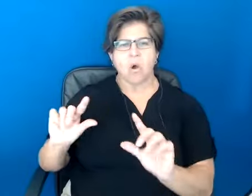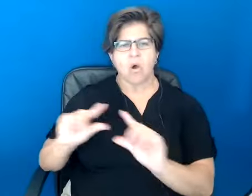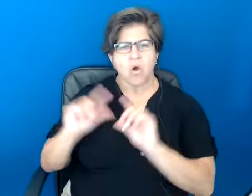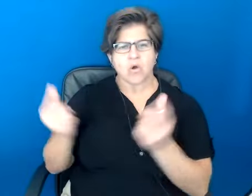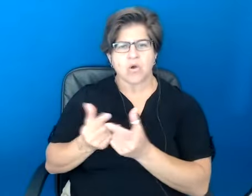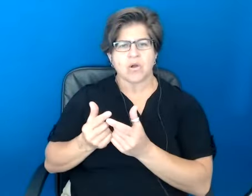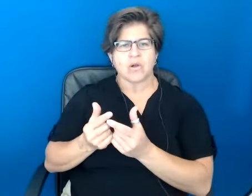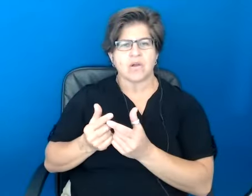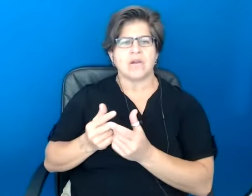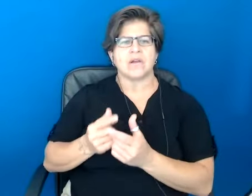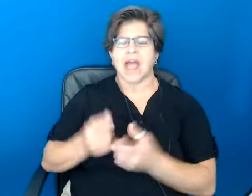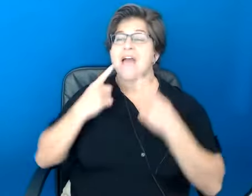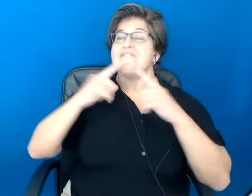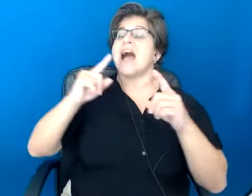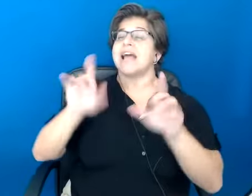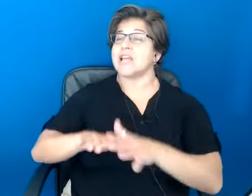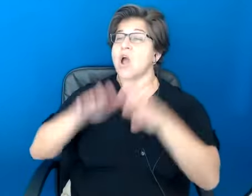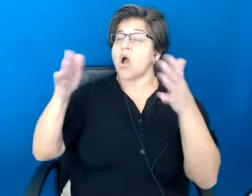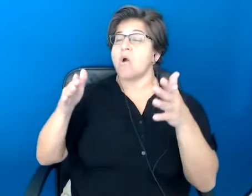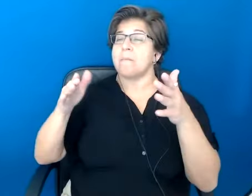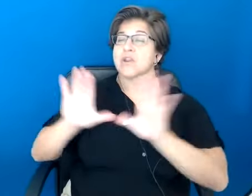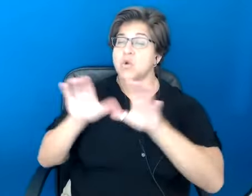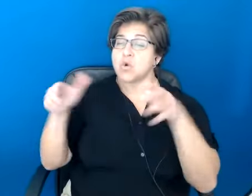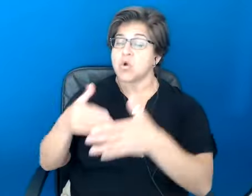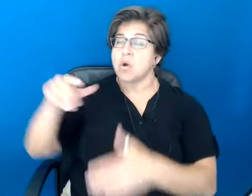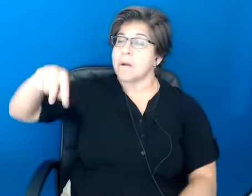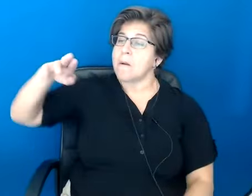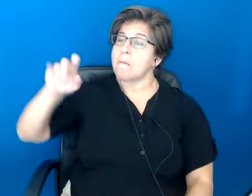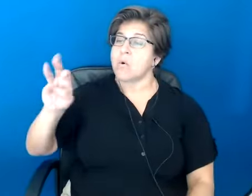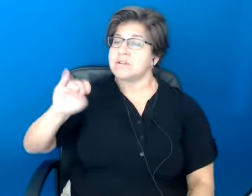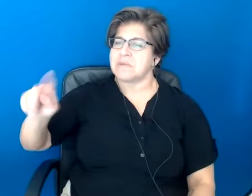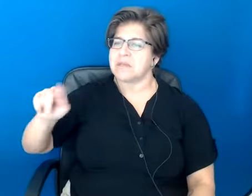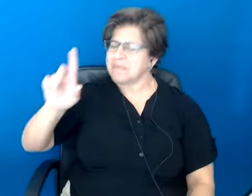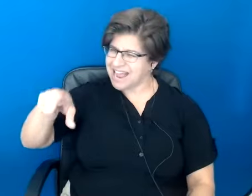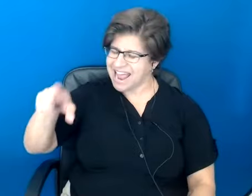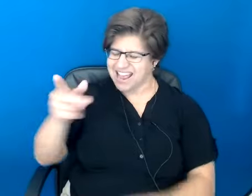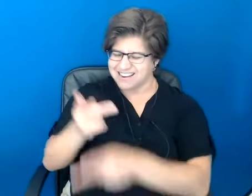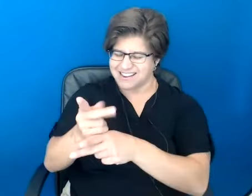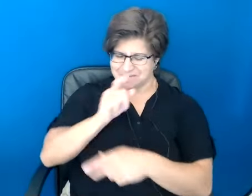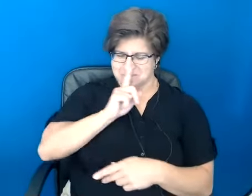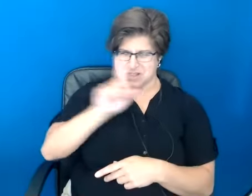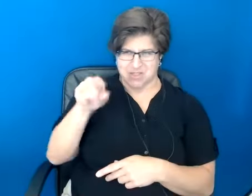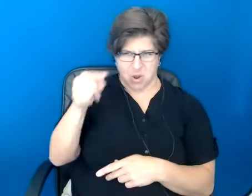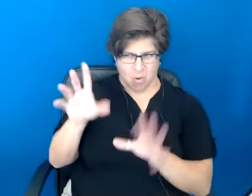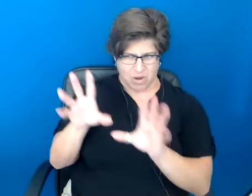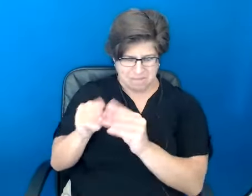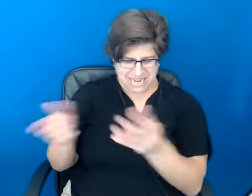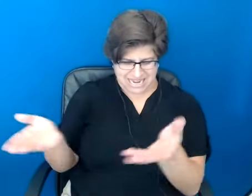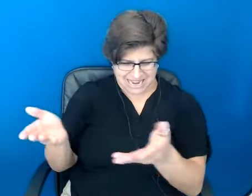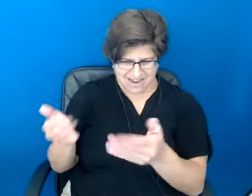me up. That's something that makes me smile. And the fact that the people in my wee group, I finally opened a group down in Portsmouth. I